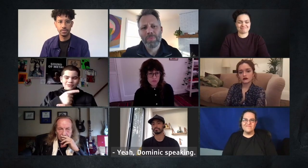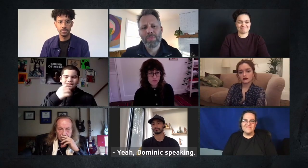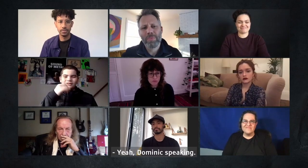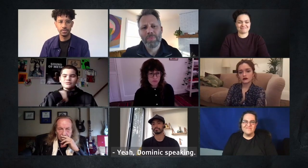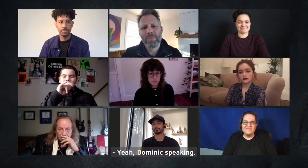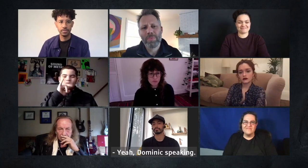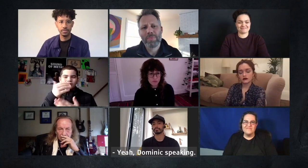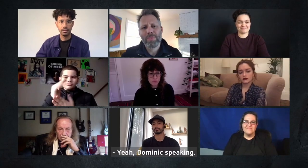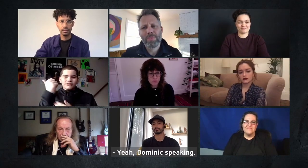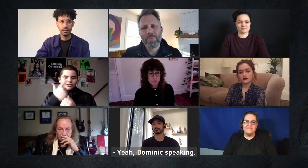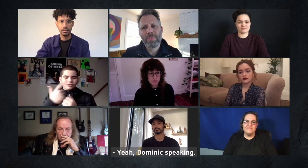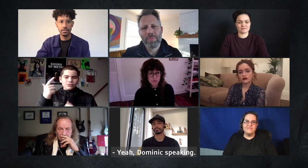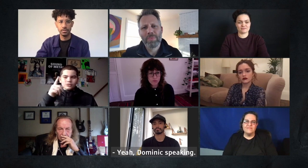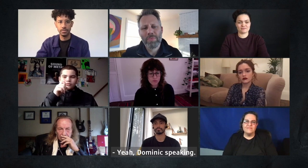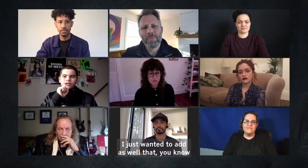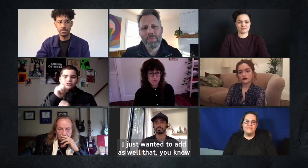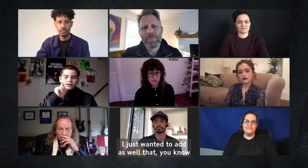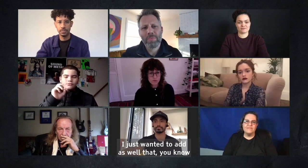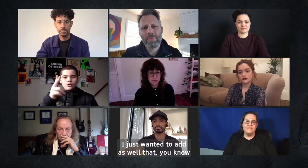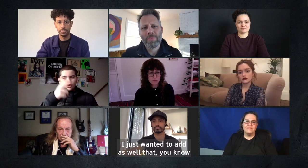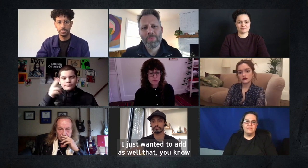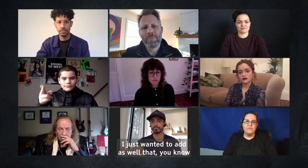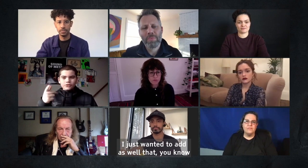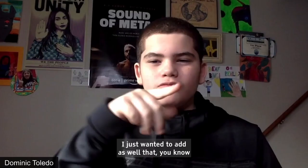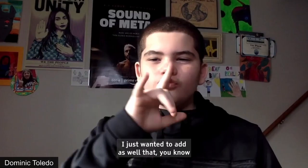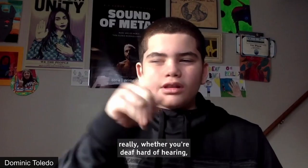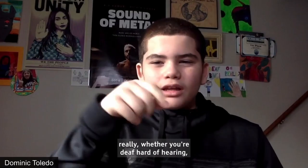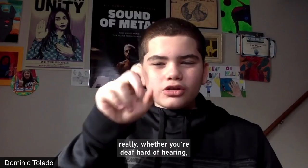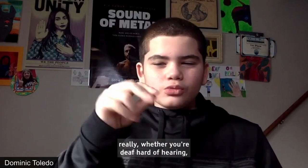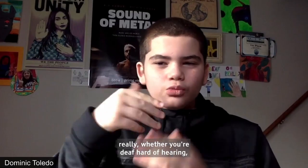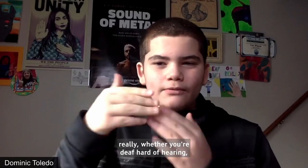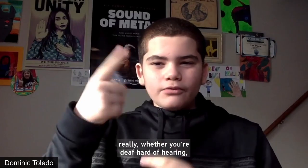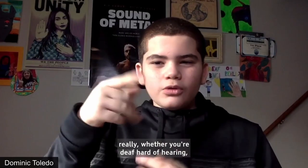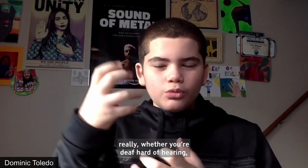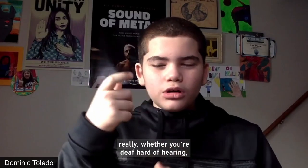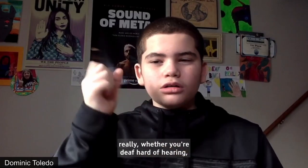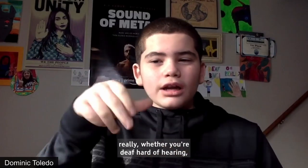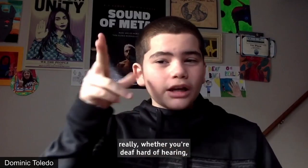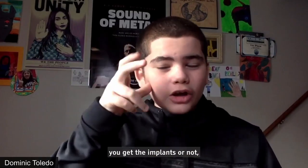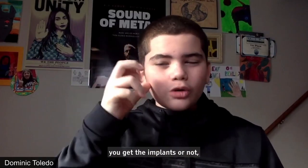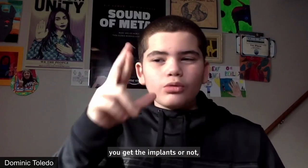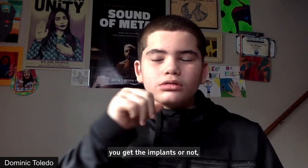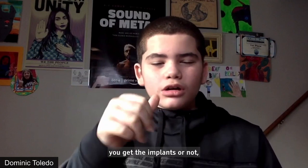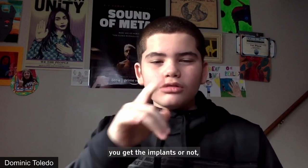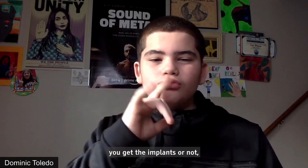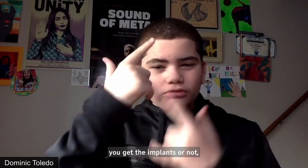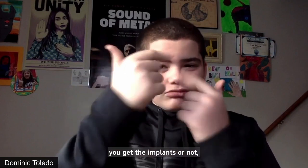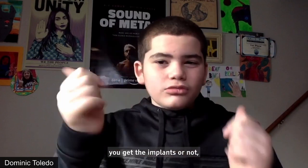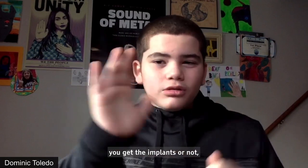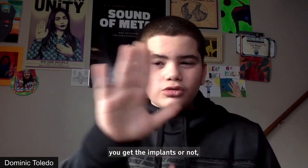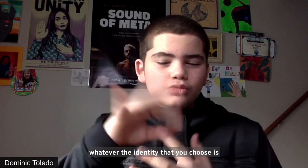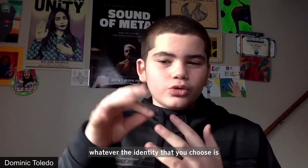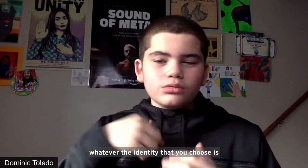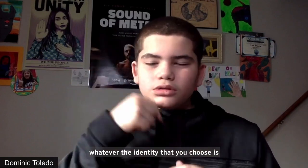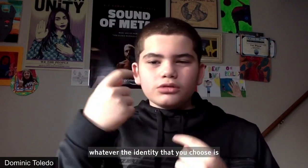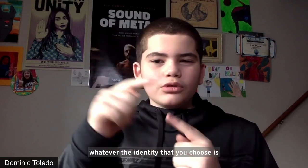Yeah. Domenico speaking, I just wanted to add as well that, you know, really whether you're deaf, hard of hearing, you get the implants